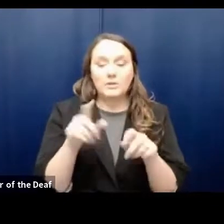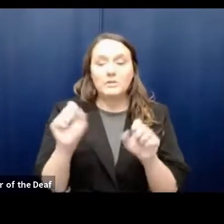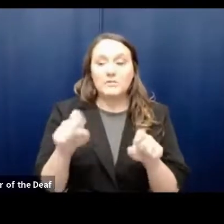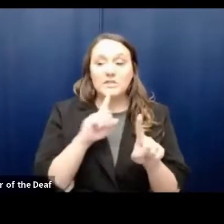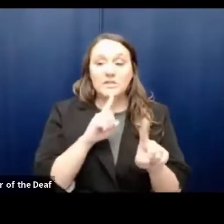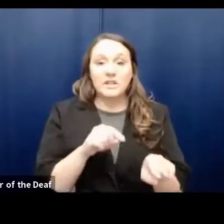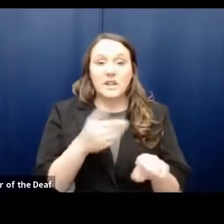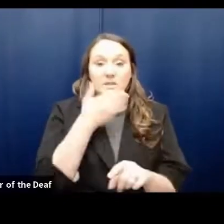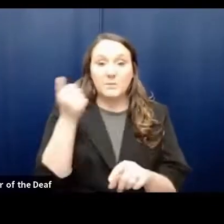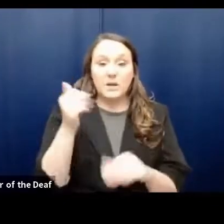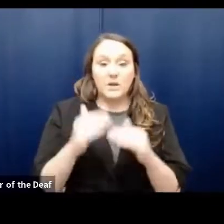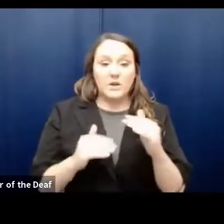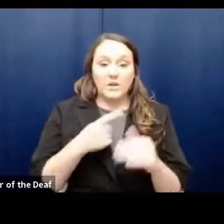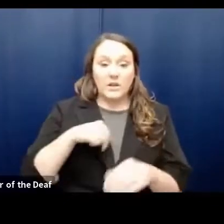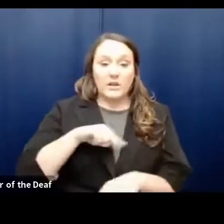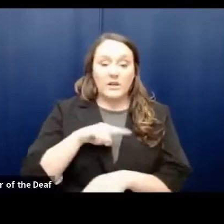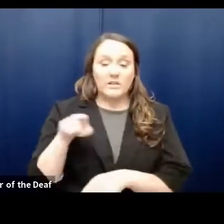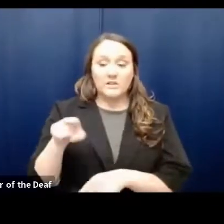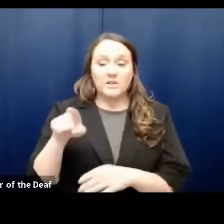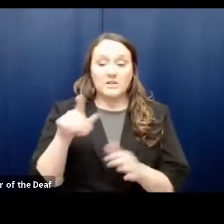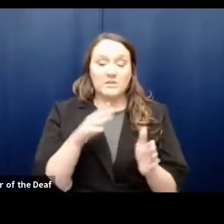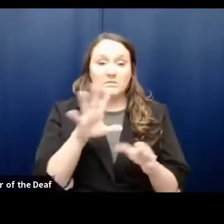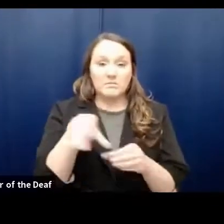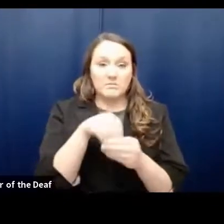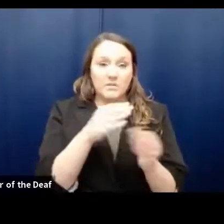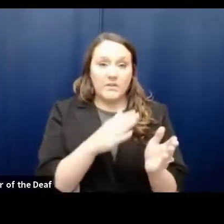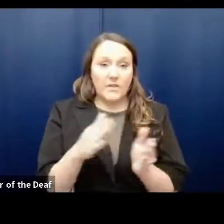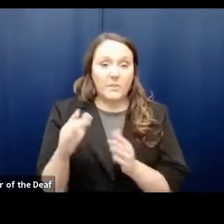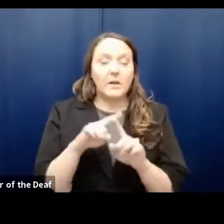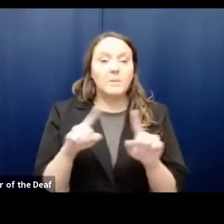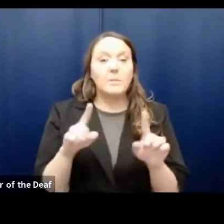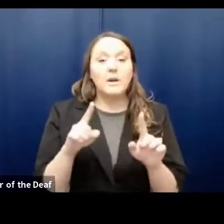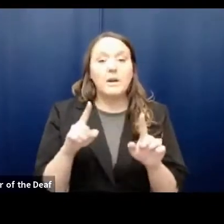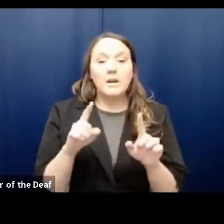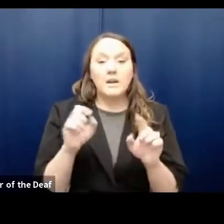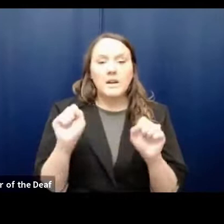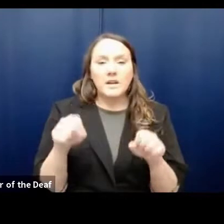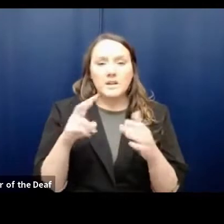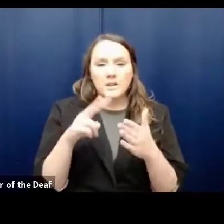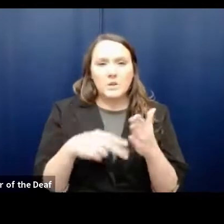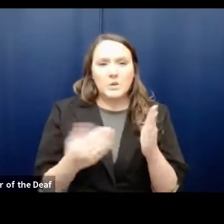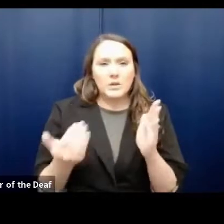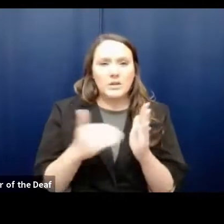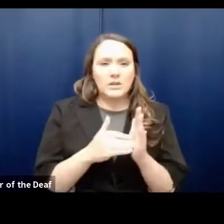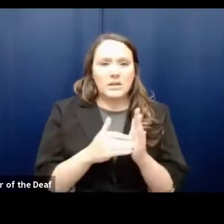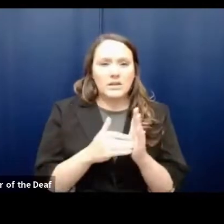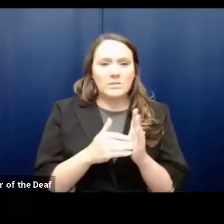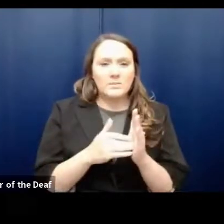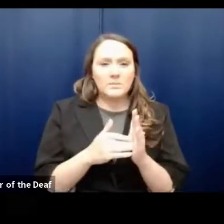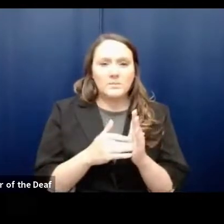questions better than us. She's been in the weeds with the planning. But can you read the